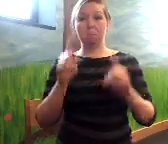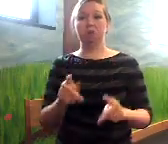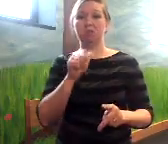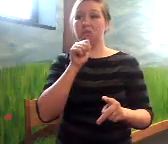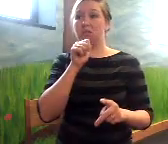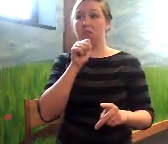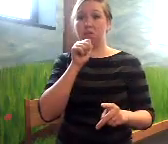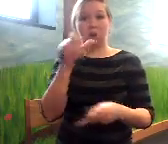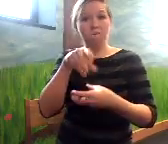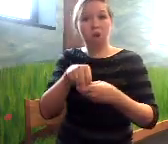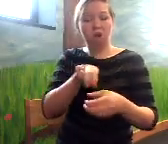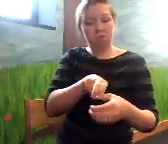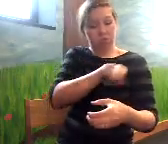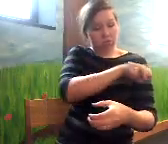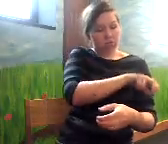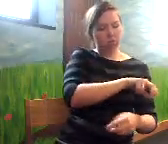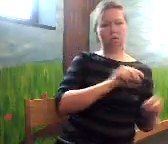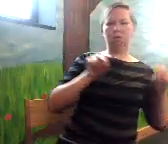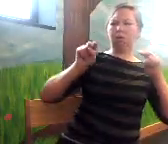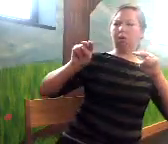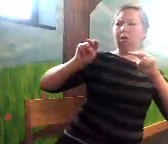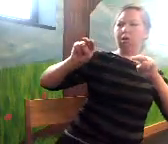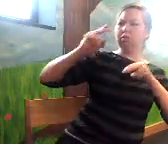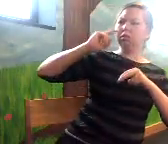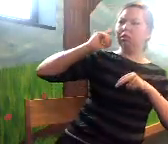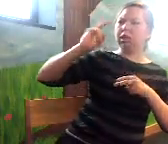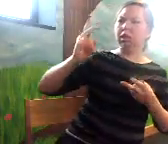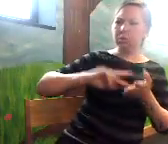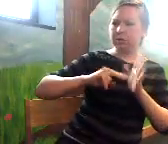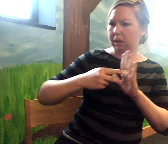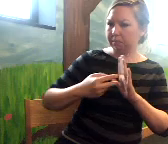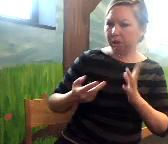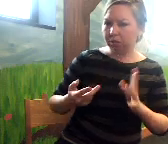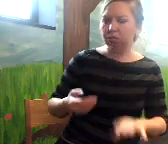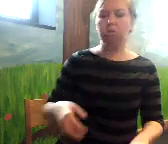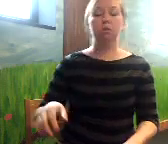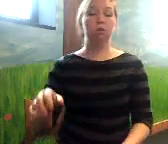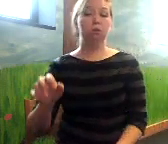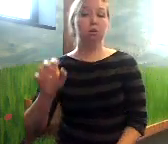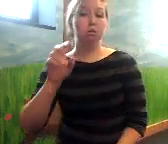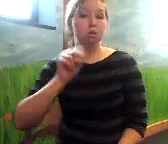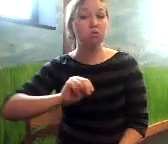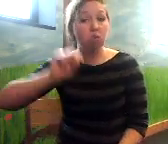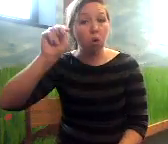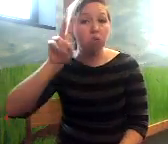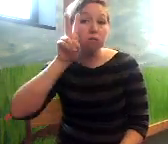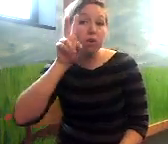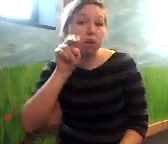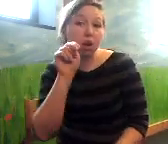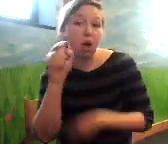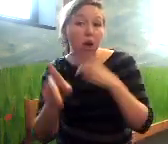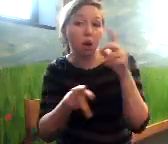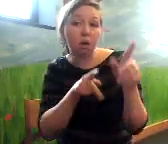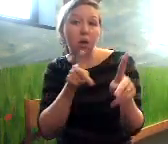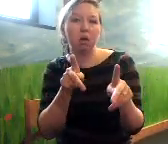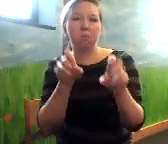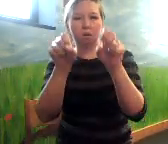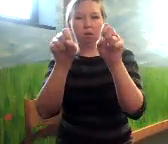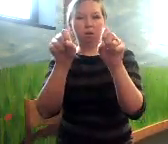to do this offensive and attack all these military installations. That's one thing it tells you. Number two, it